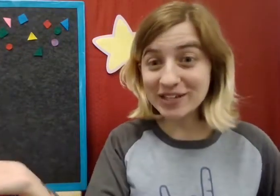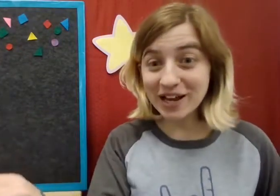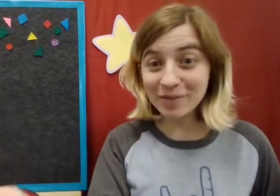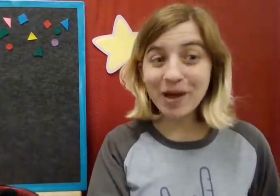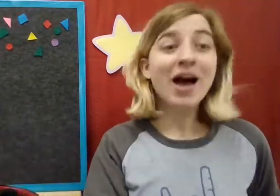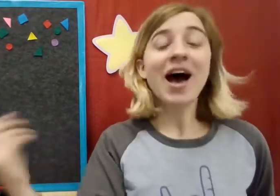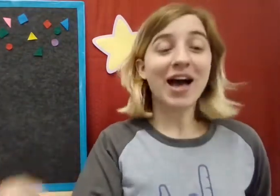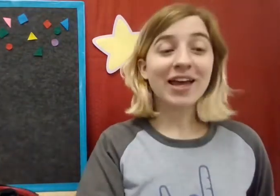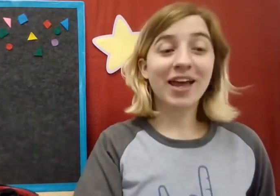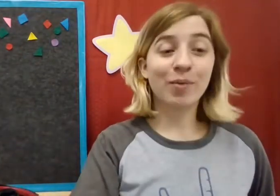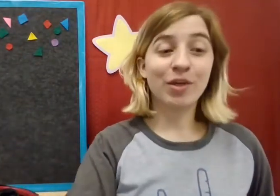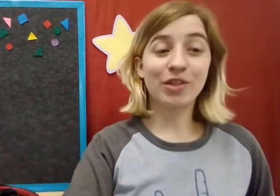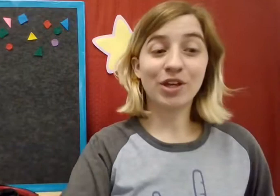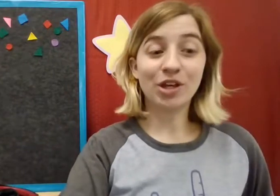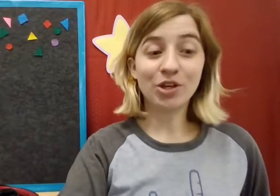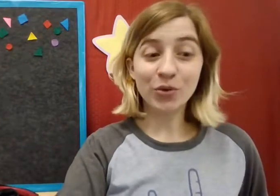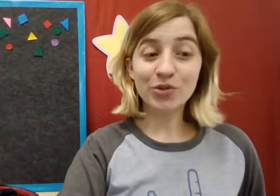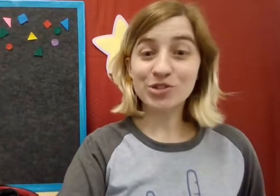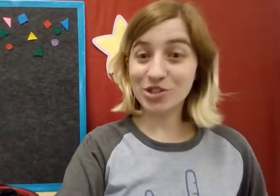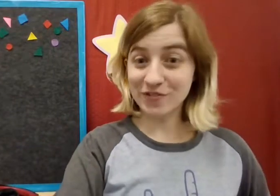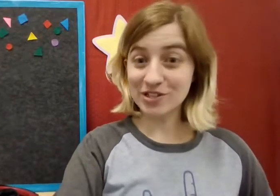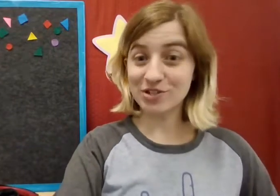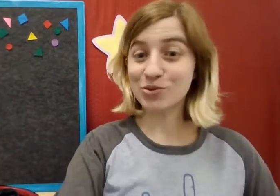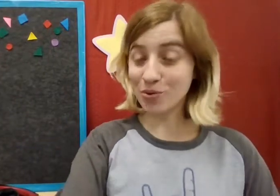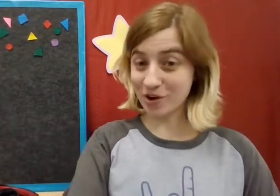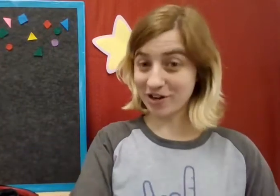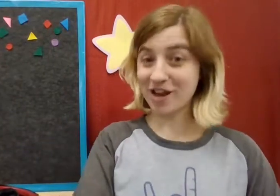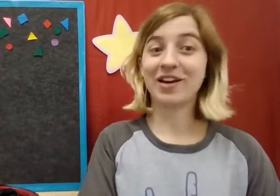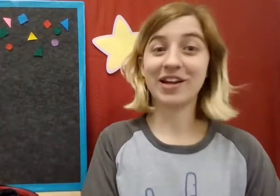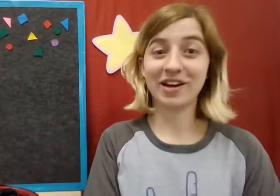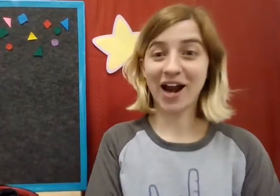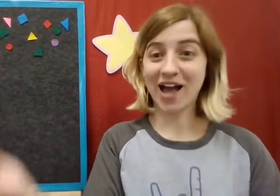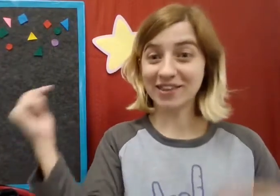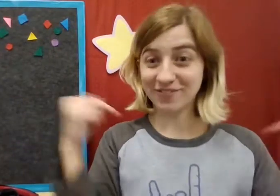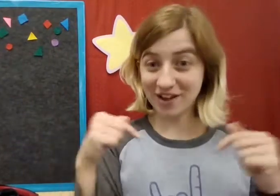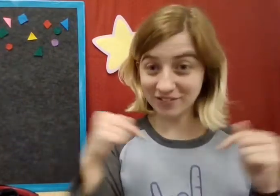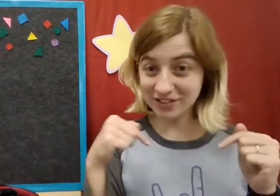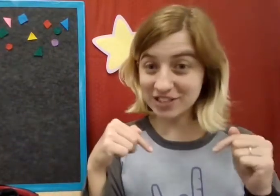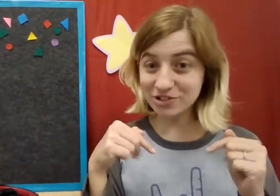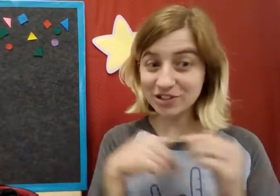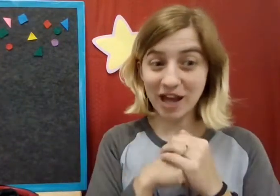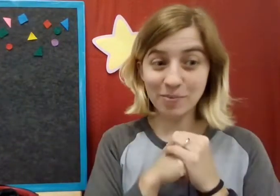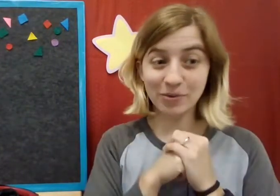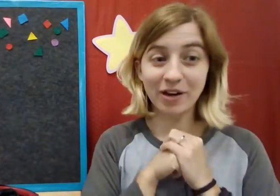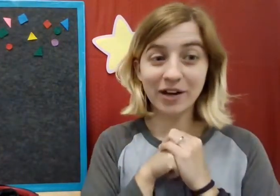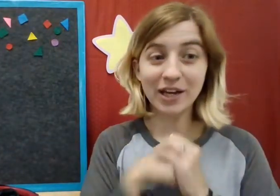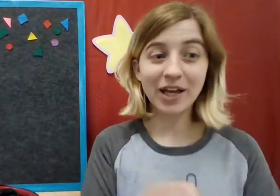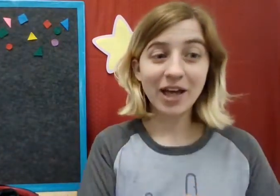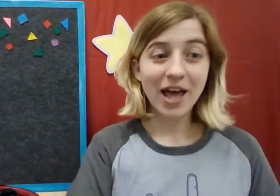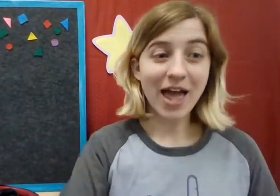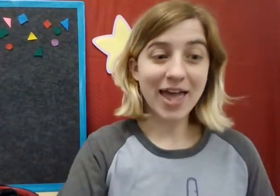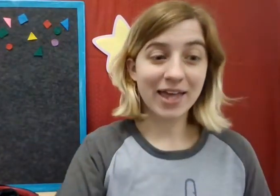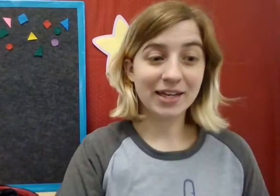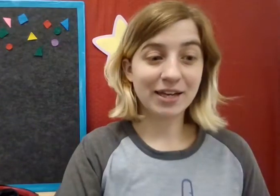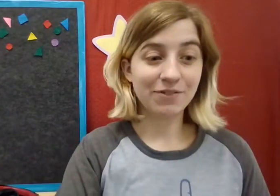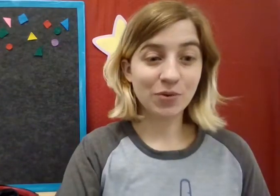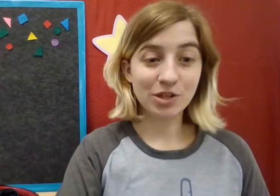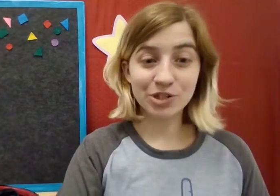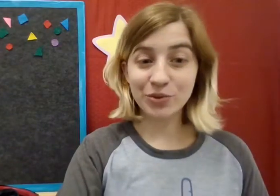time. I am the Youth Services Coordinator here at the Fowlerville District Library. And if you are tuning